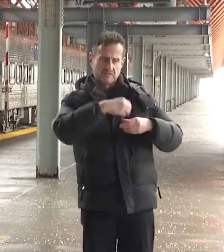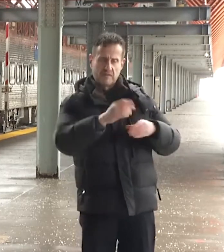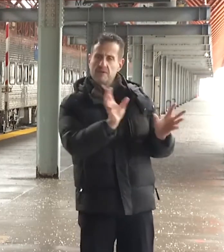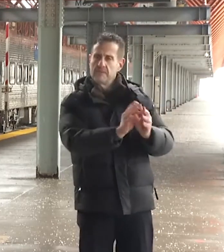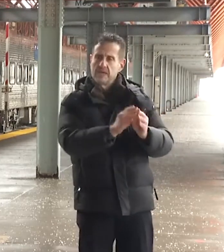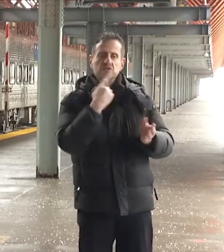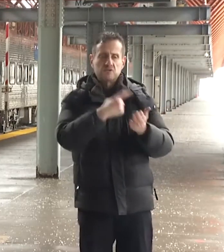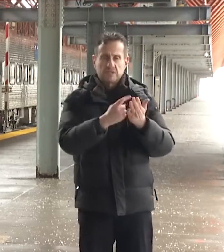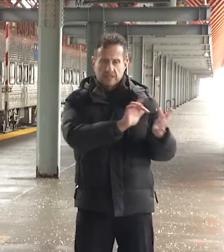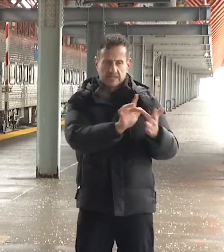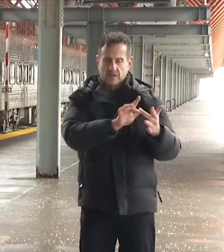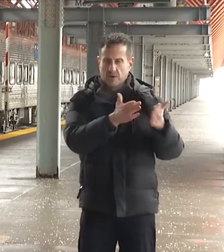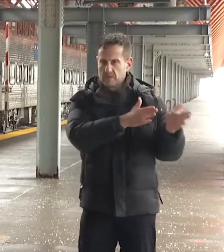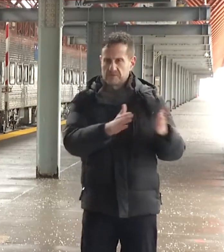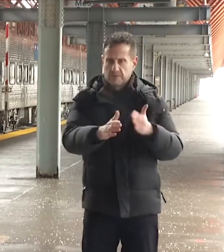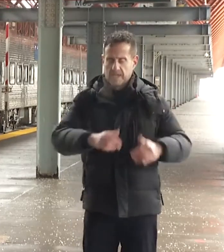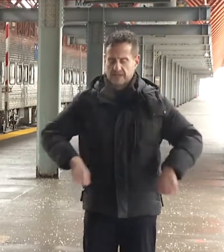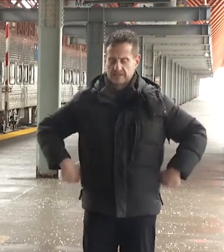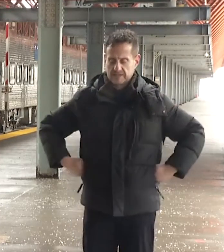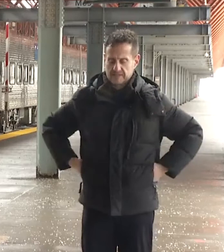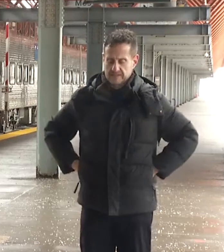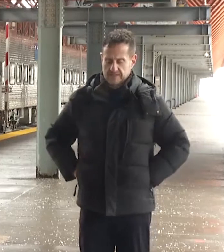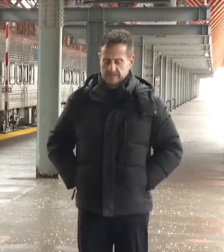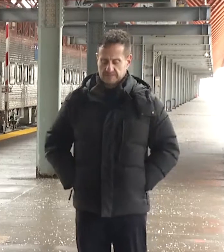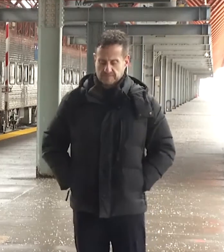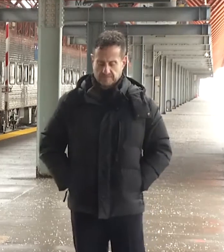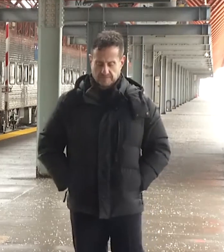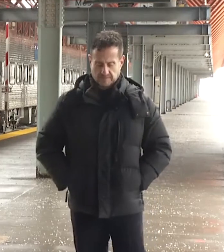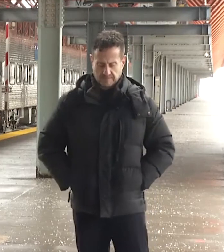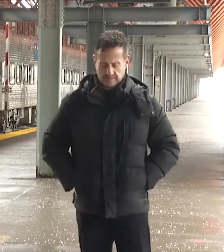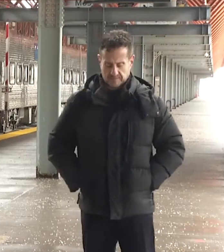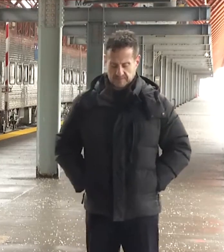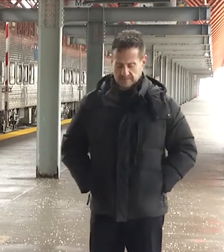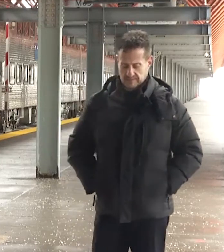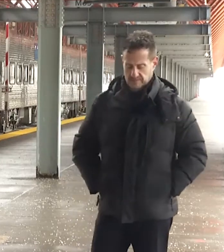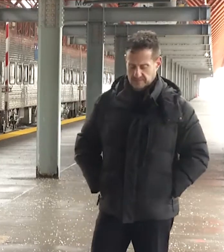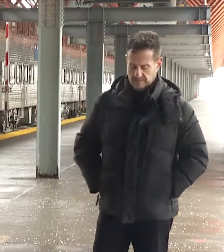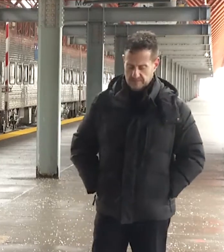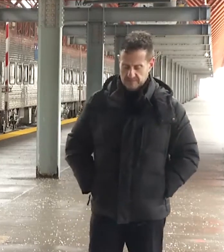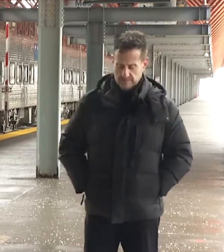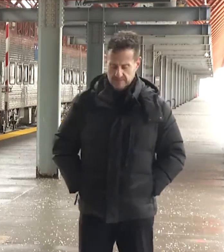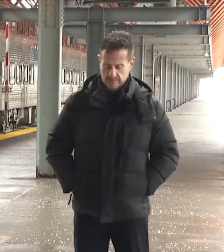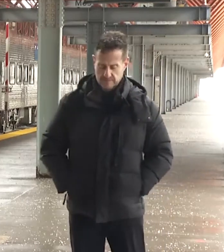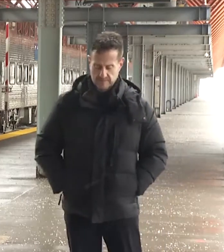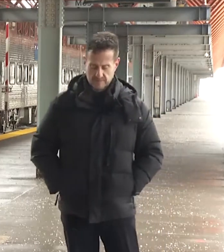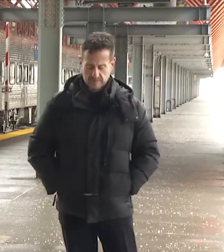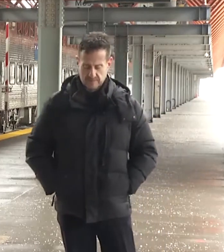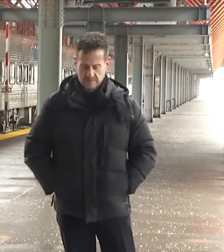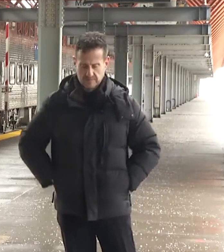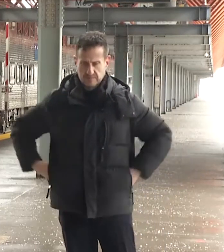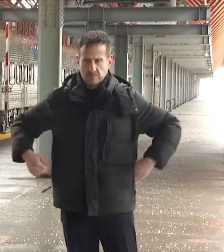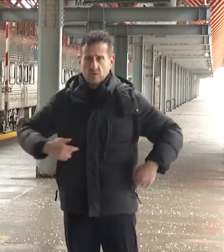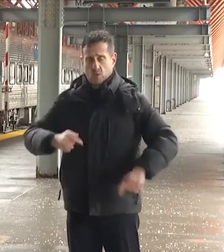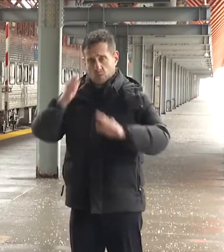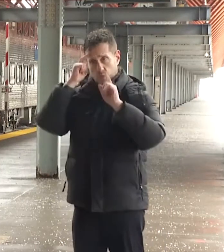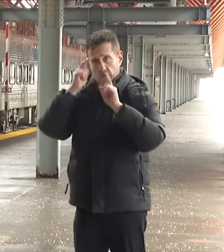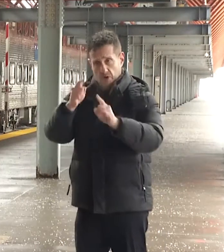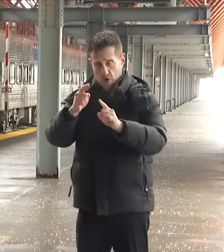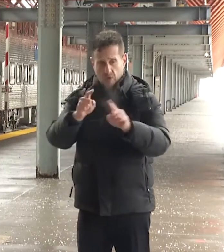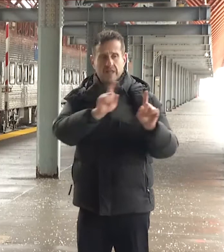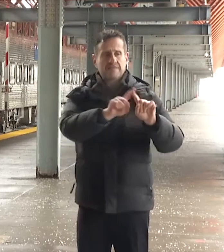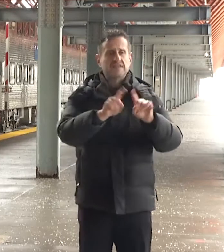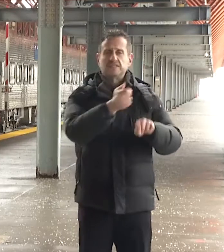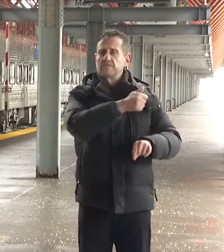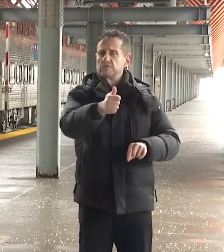outreach plans. One goal that we continue to keep top of mind is seamless transferability across all transit agencies in